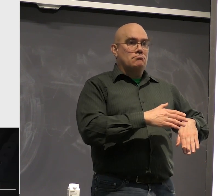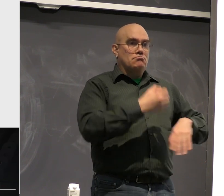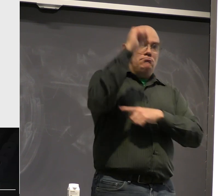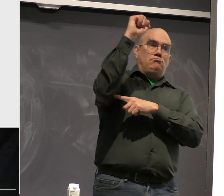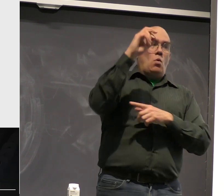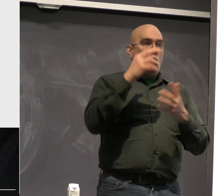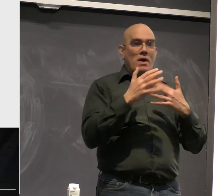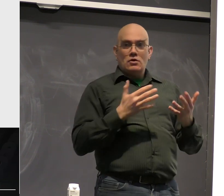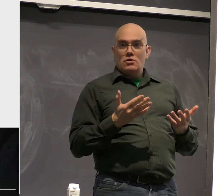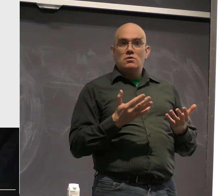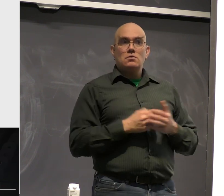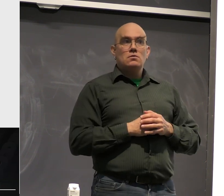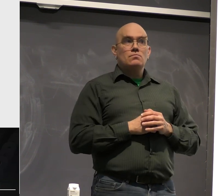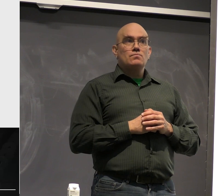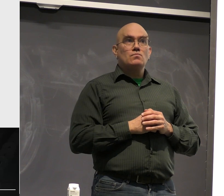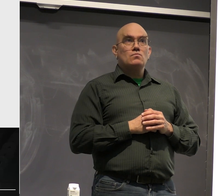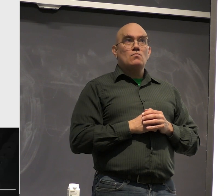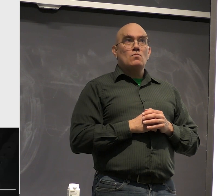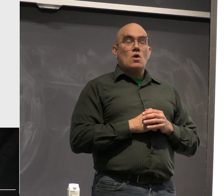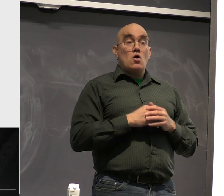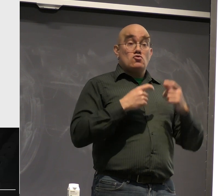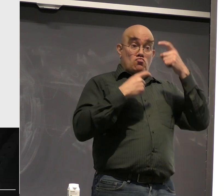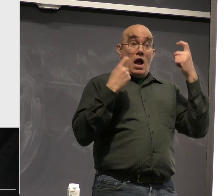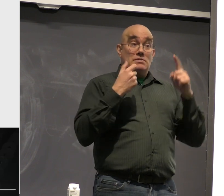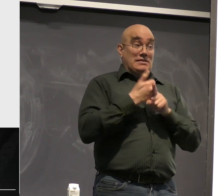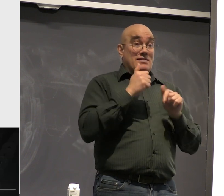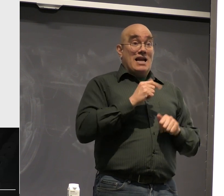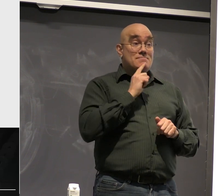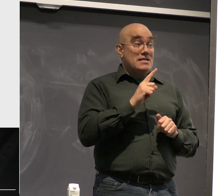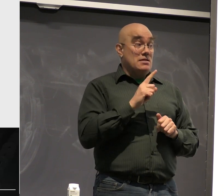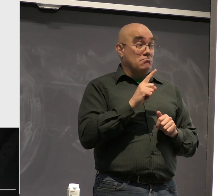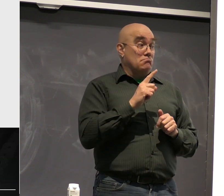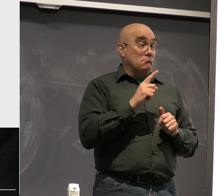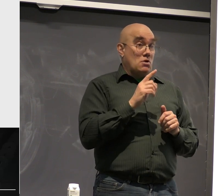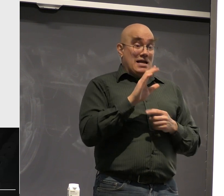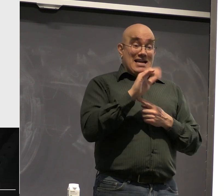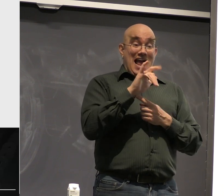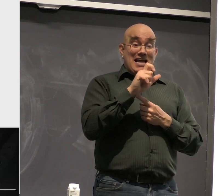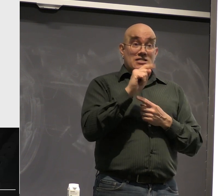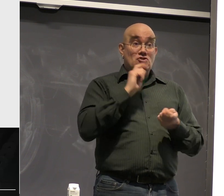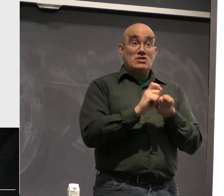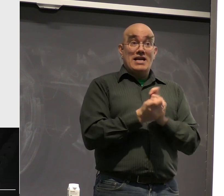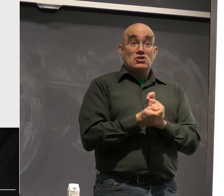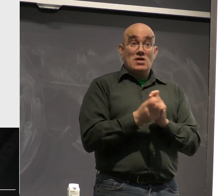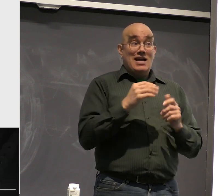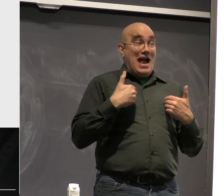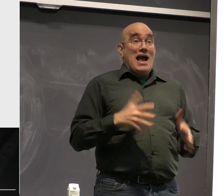move past them, or be able to fight back, whatever is necessary. Trauma itself can be a catalyst for